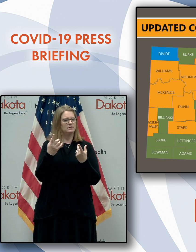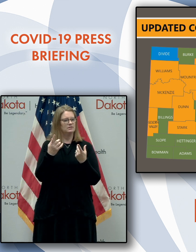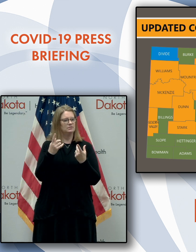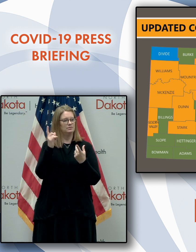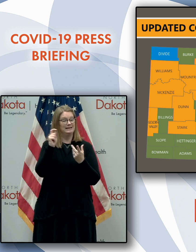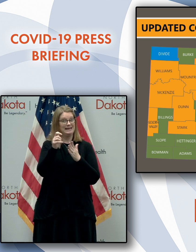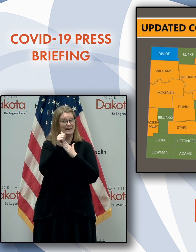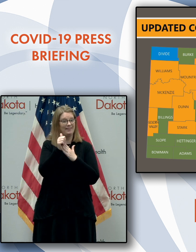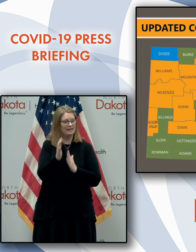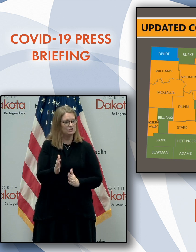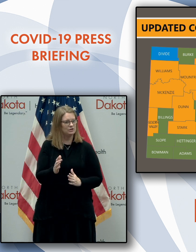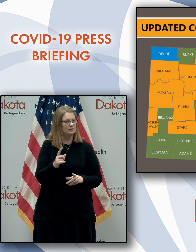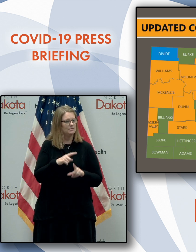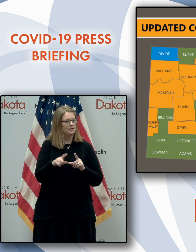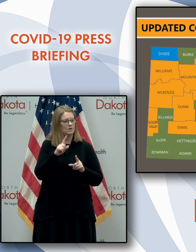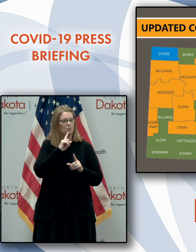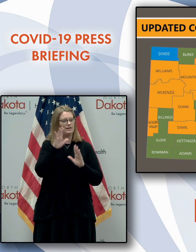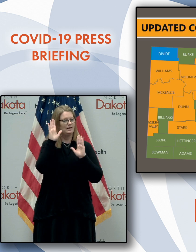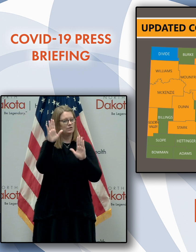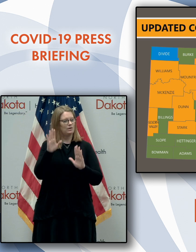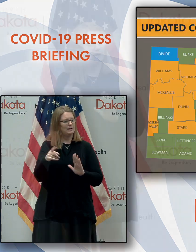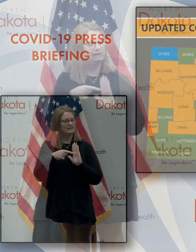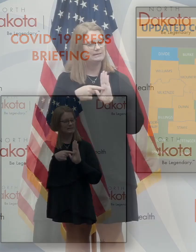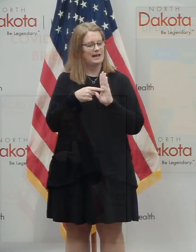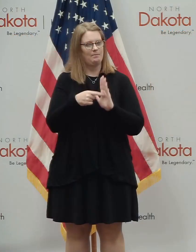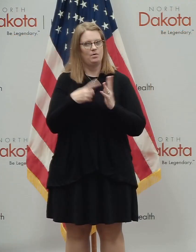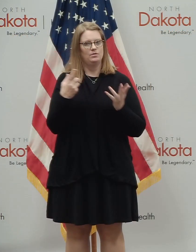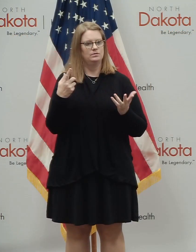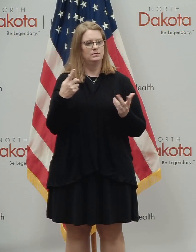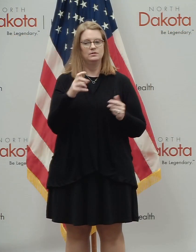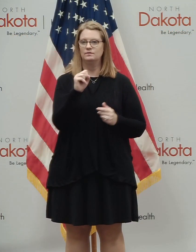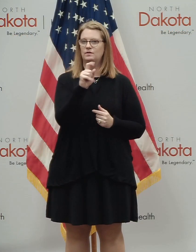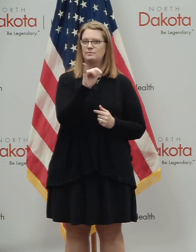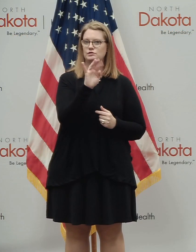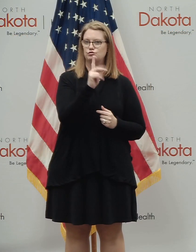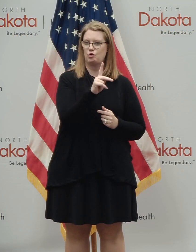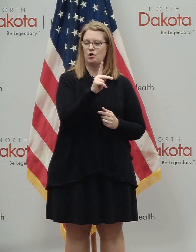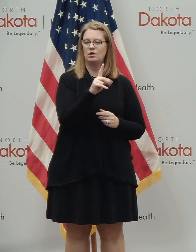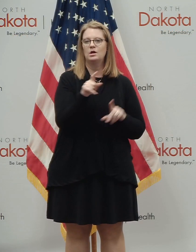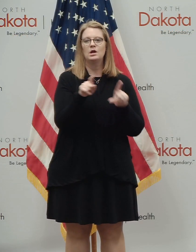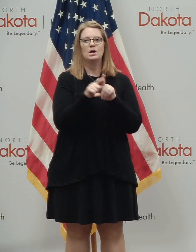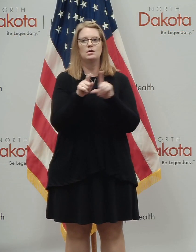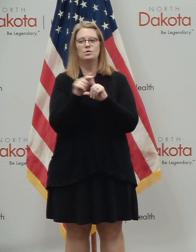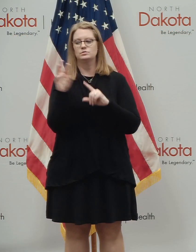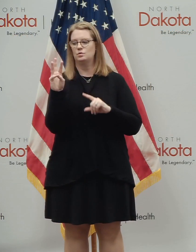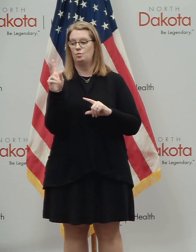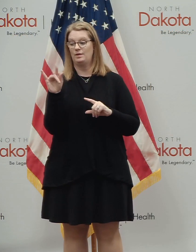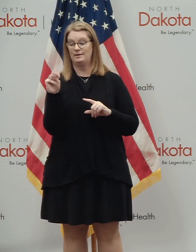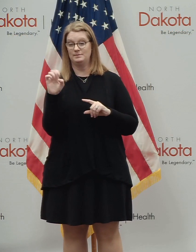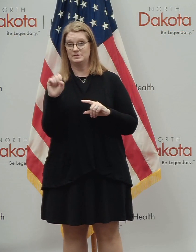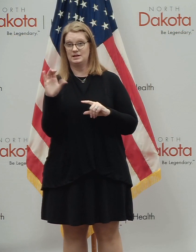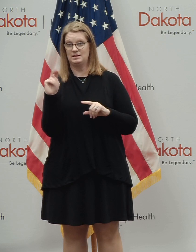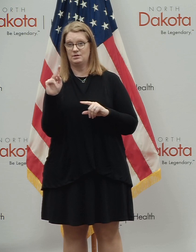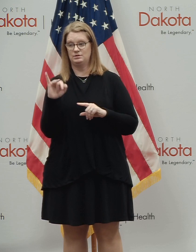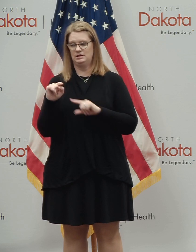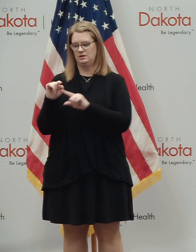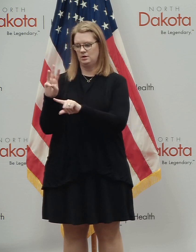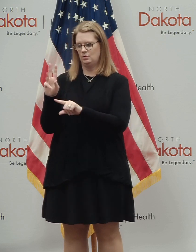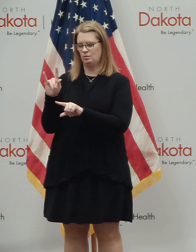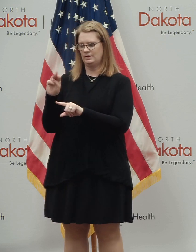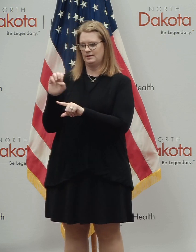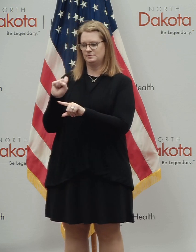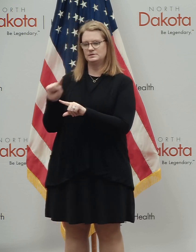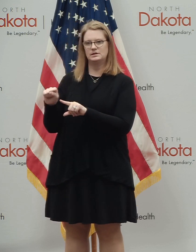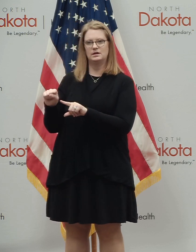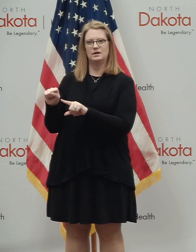where we need leadership. And a couple of the great examples coming out of Stark and then also Williams County, Williams being home to